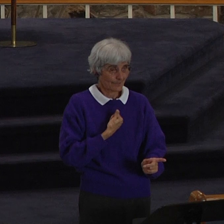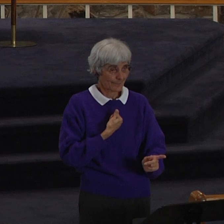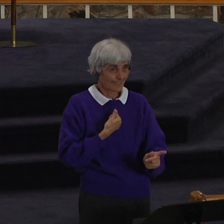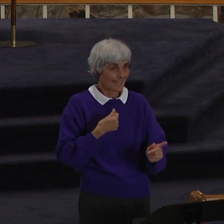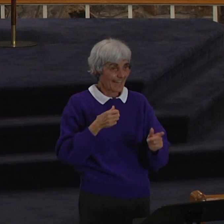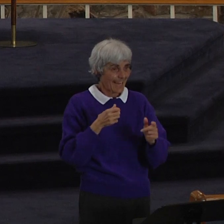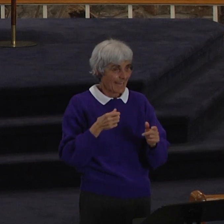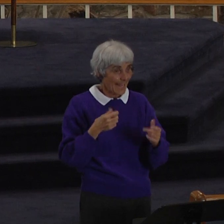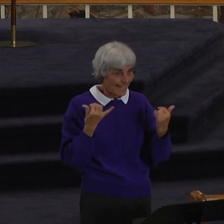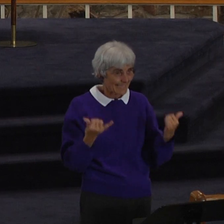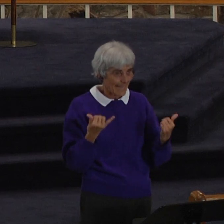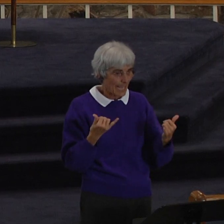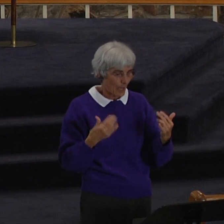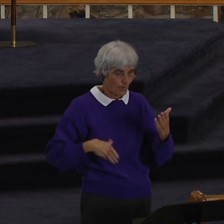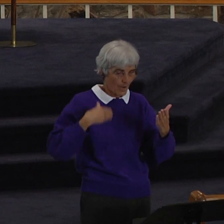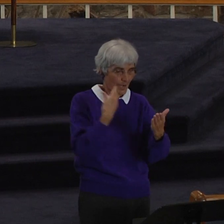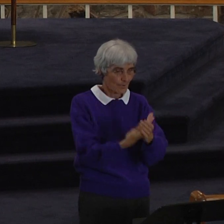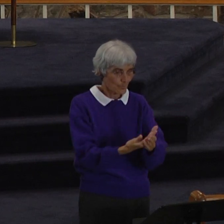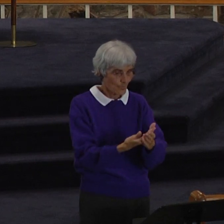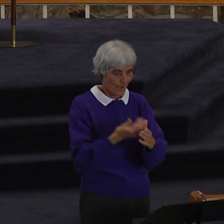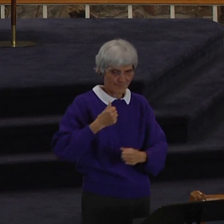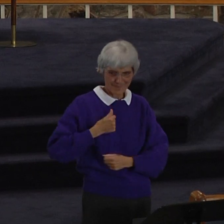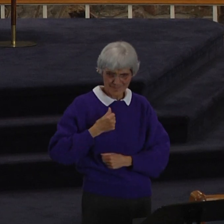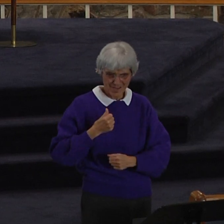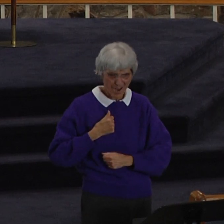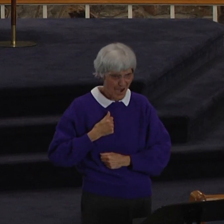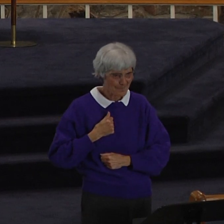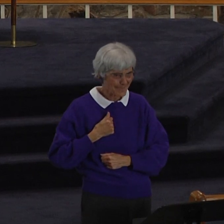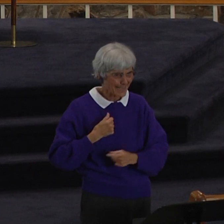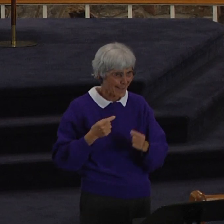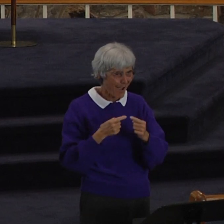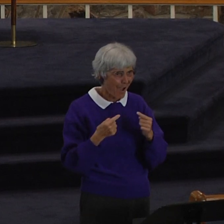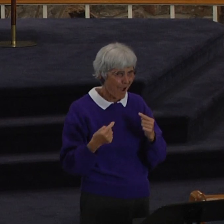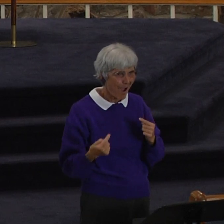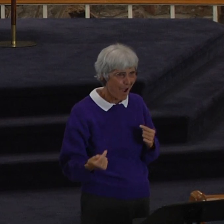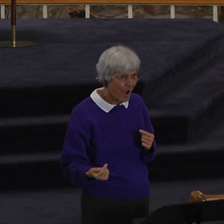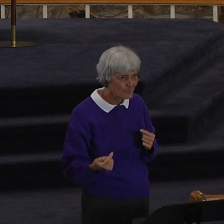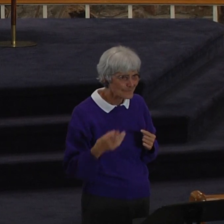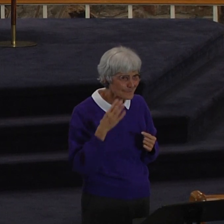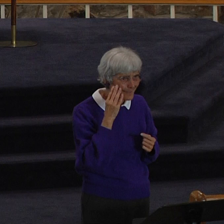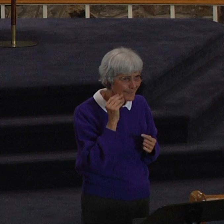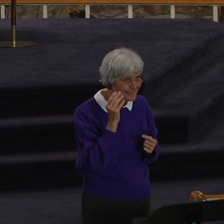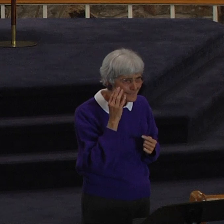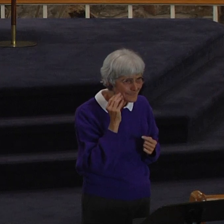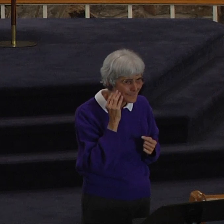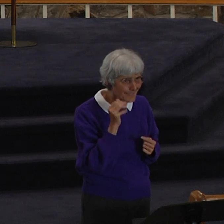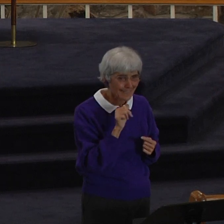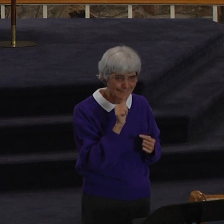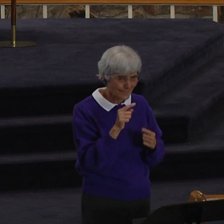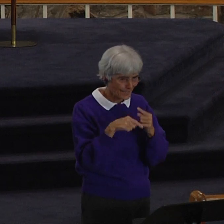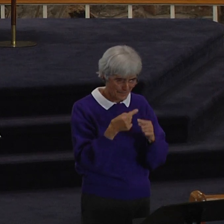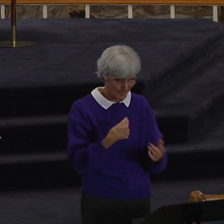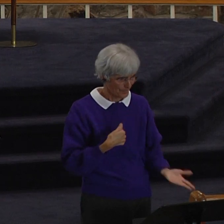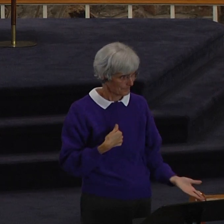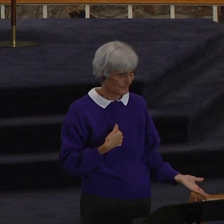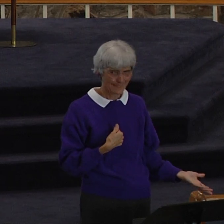all of a sudden, I show up for my training experience, and I'm told it's not about you.